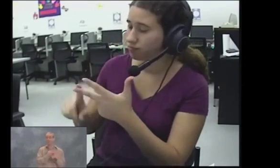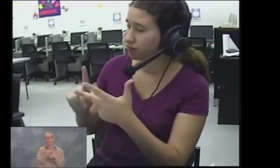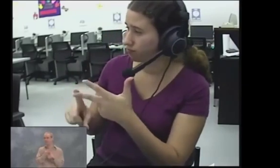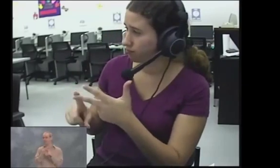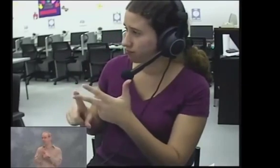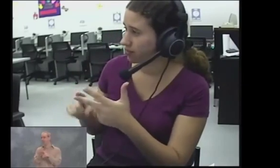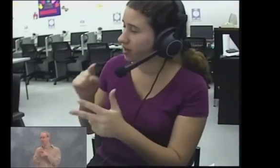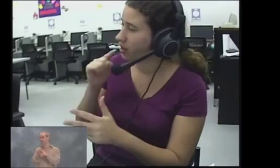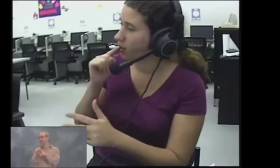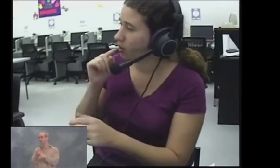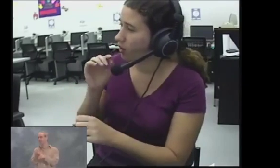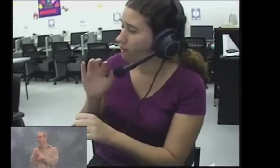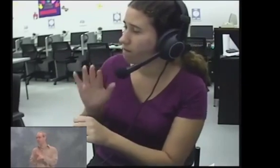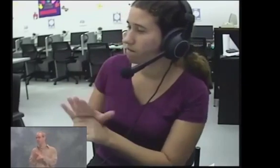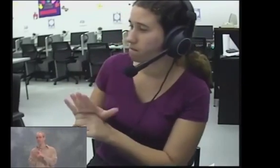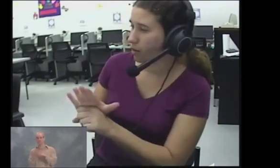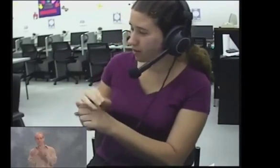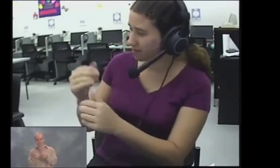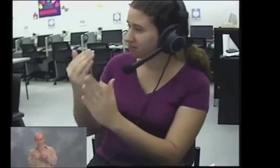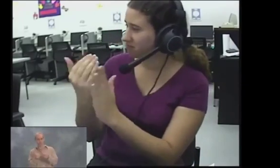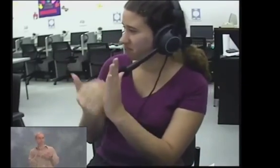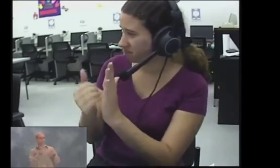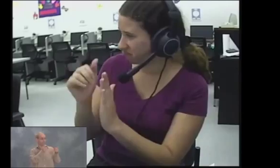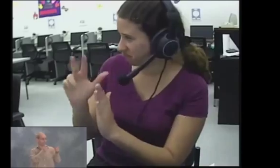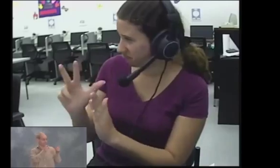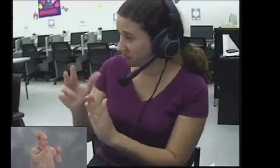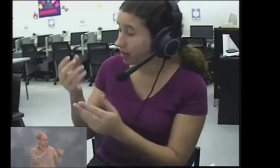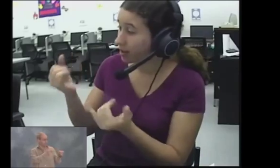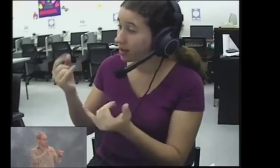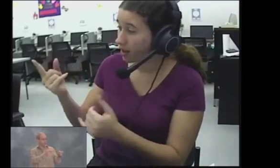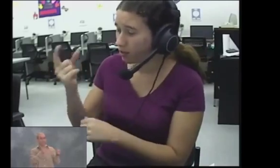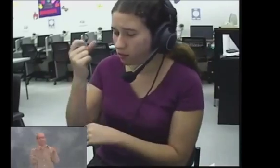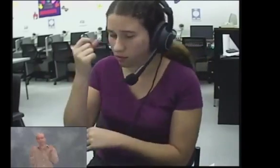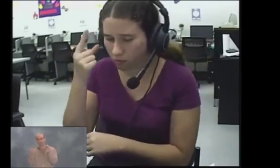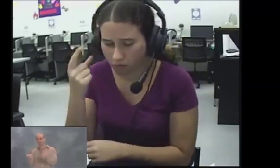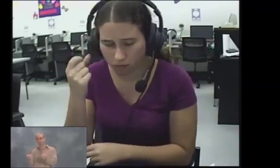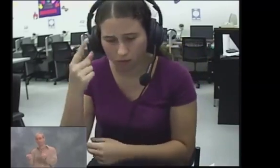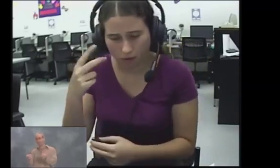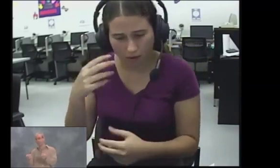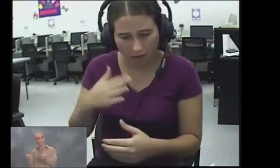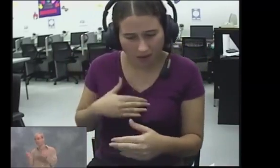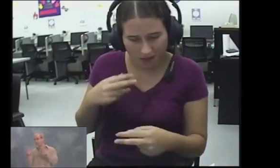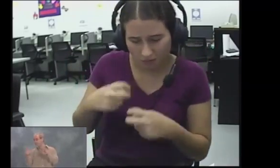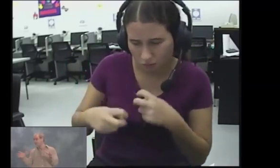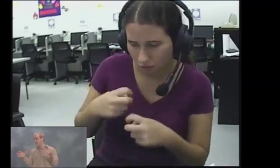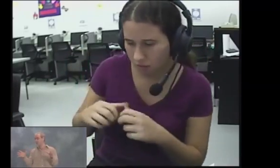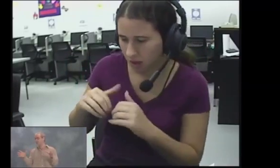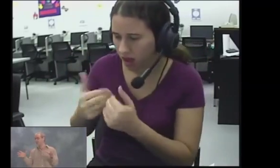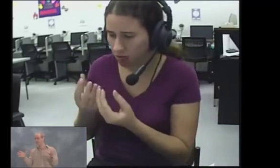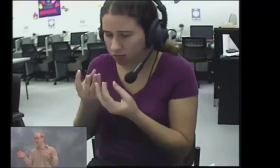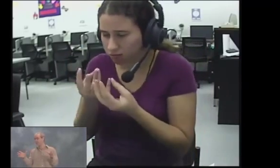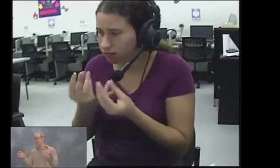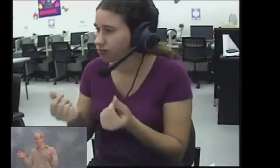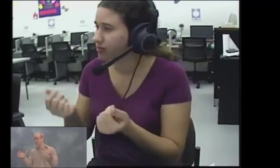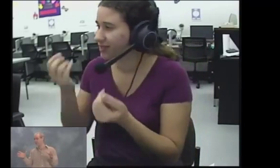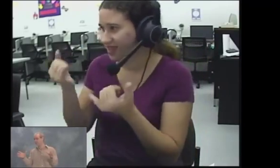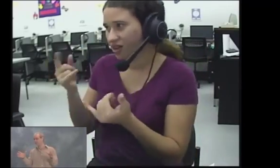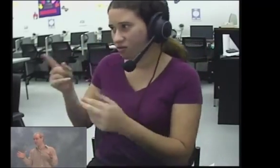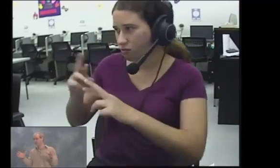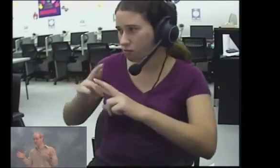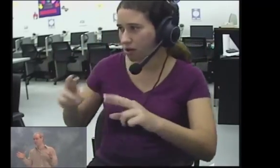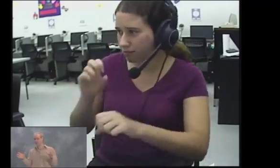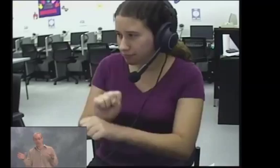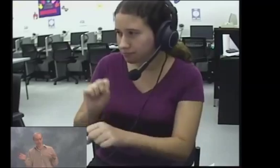make an affirmative declaration in step 3, that based on your understanding of your problem and the solution to your problem, that you're ready to get to work.